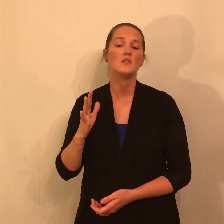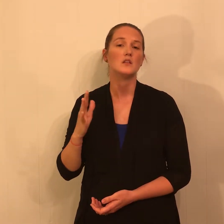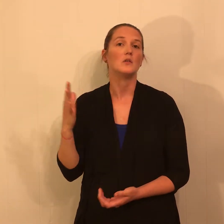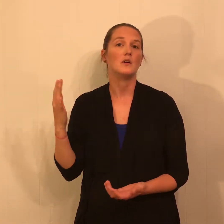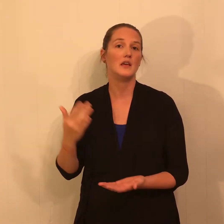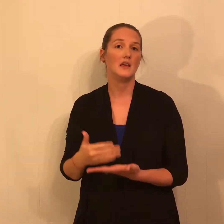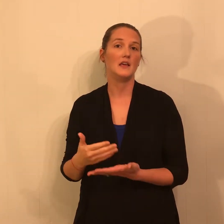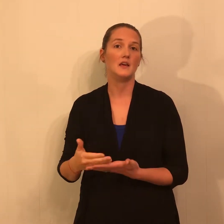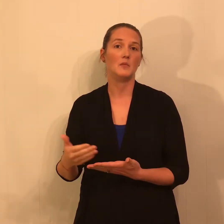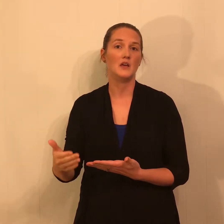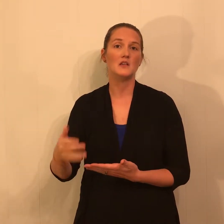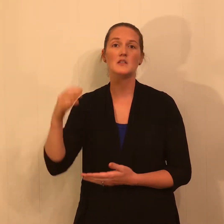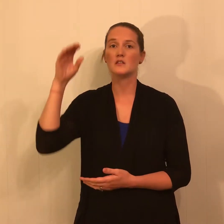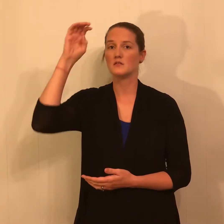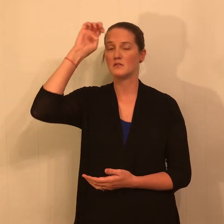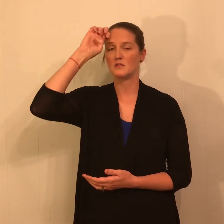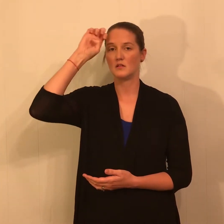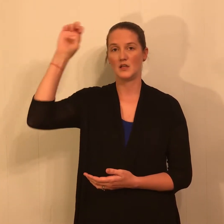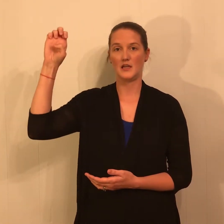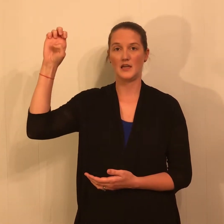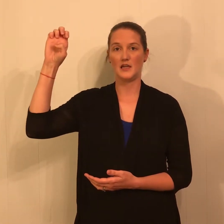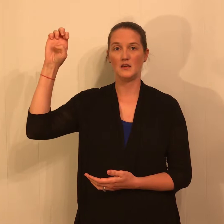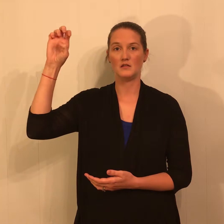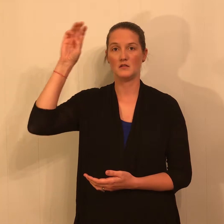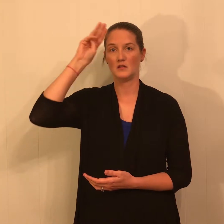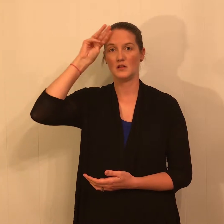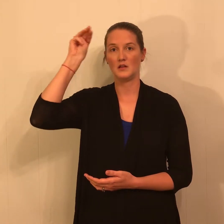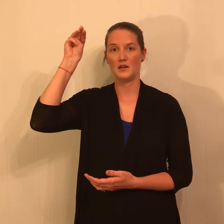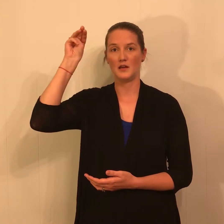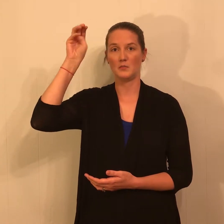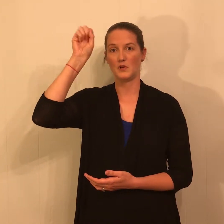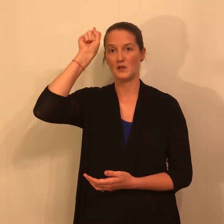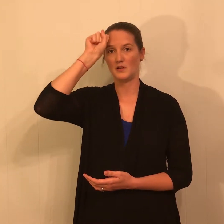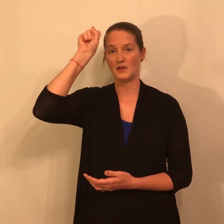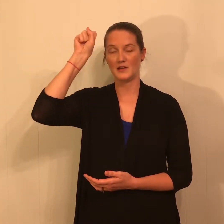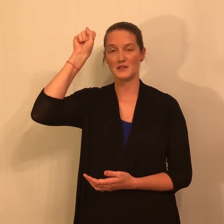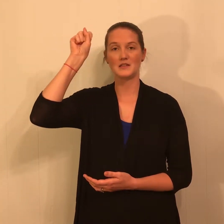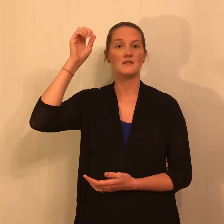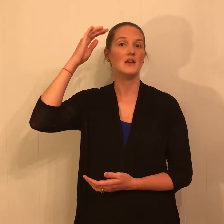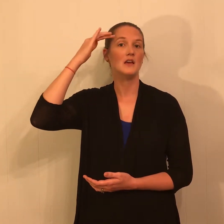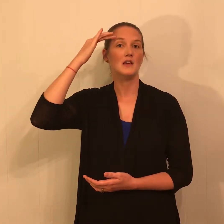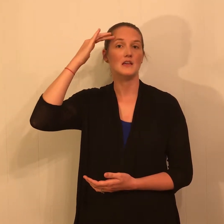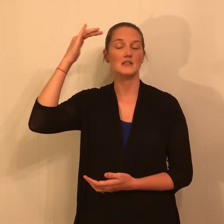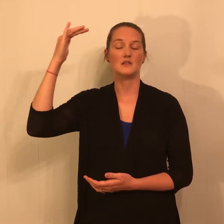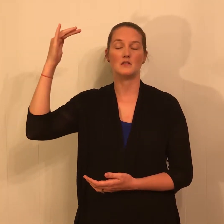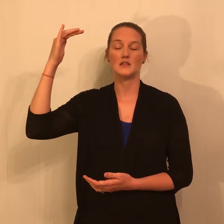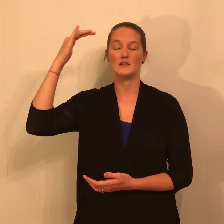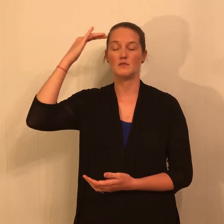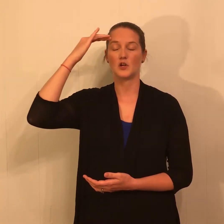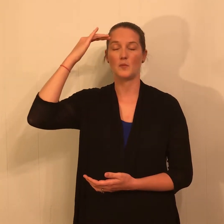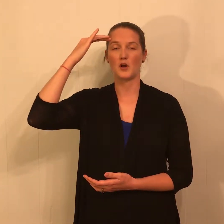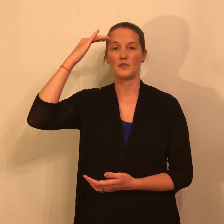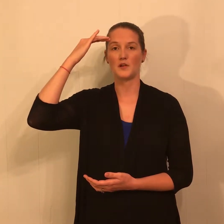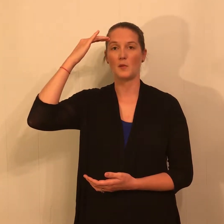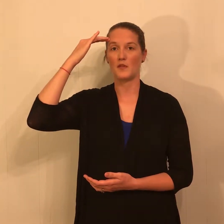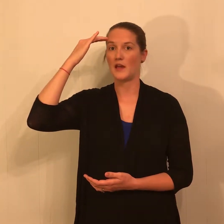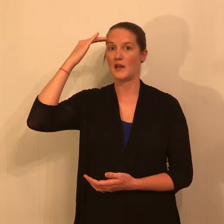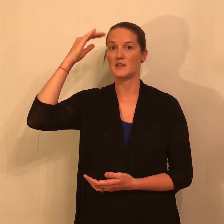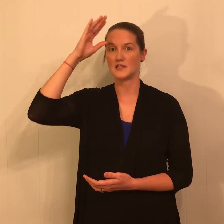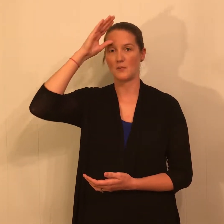So, he, him, his. He, him, his. It's this, you're coming off the top of the head, the same area